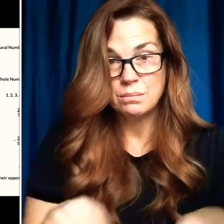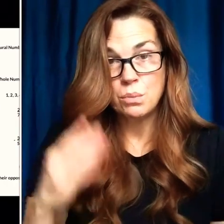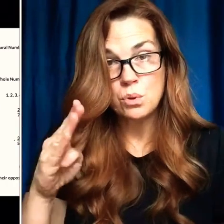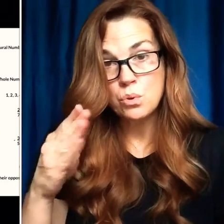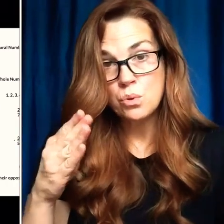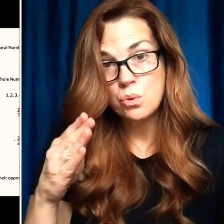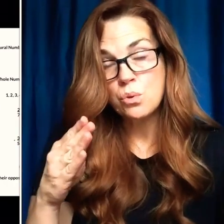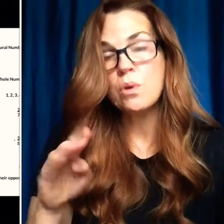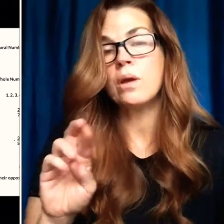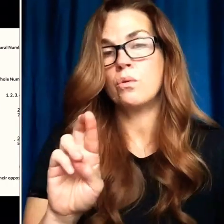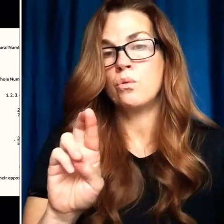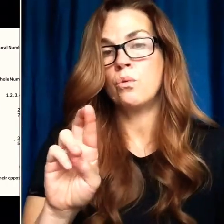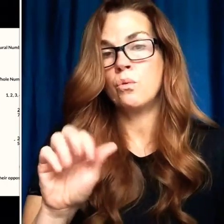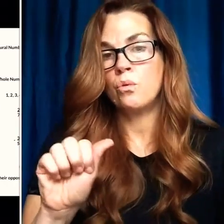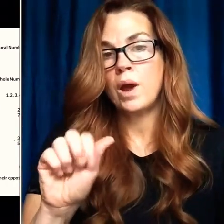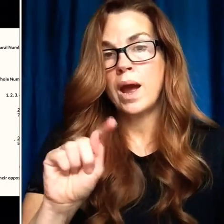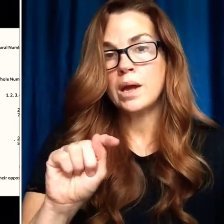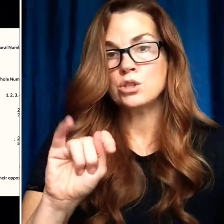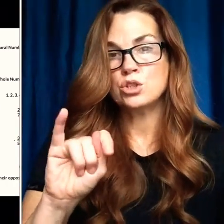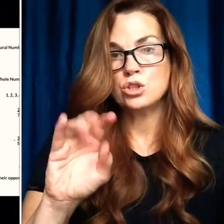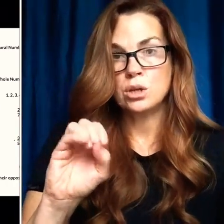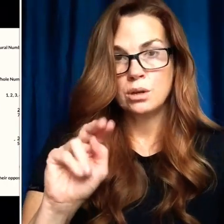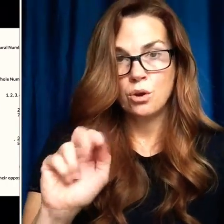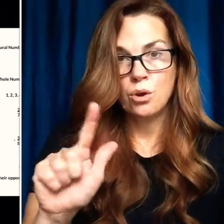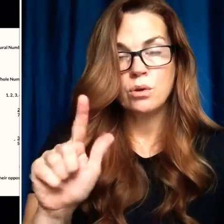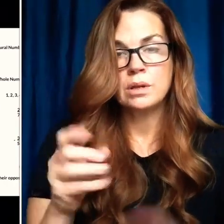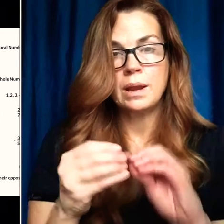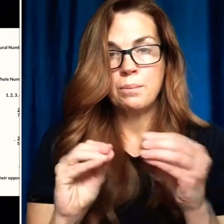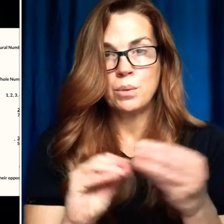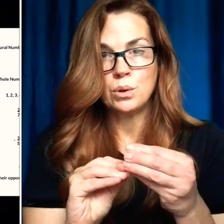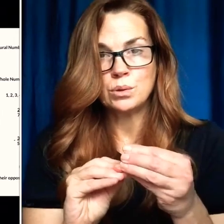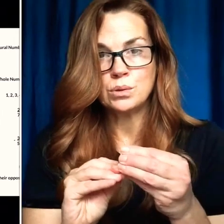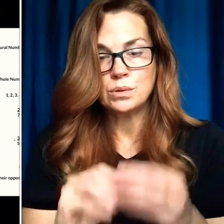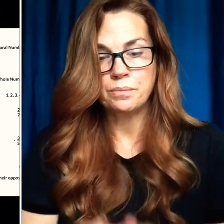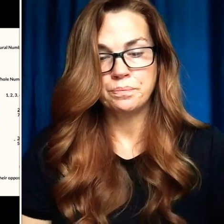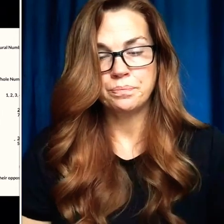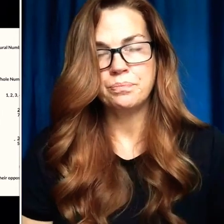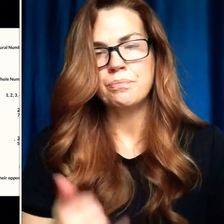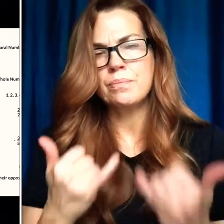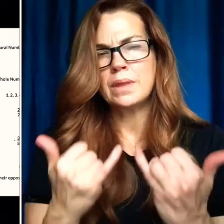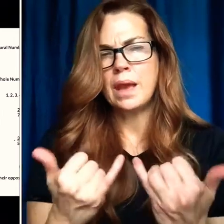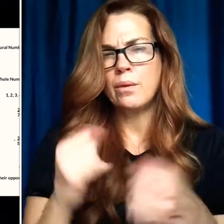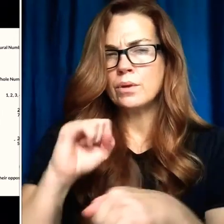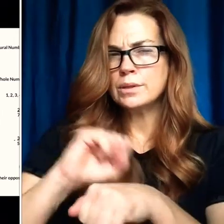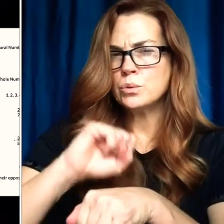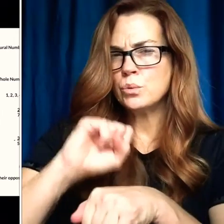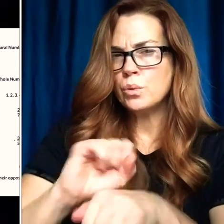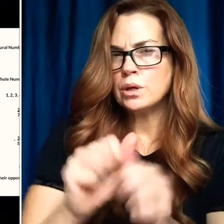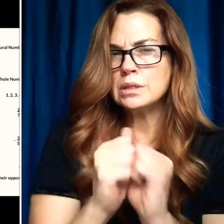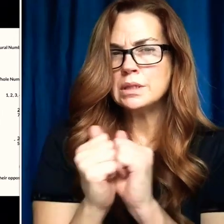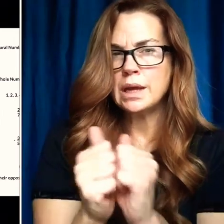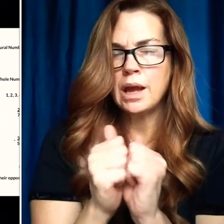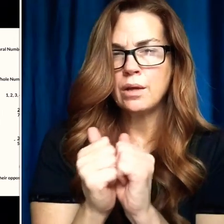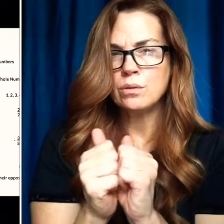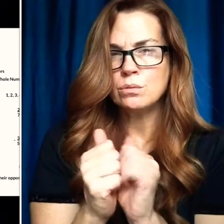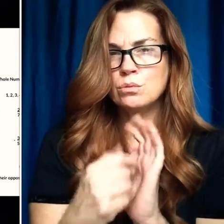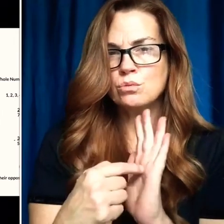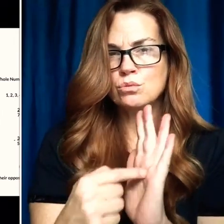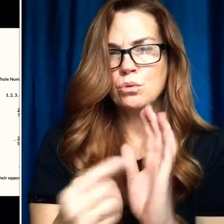Let's see if we can work together to build the set of numbers. So let's start with the smallest set,